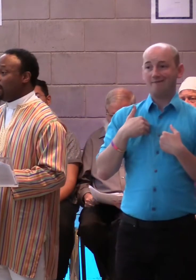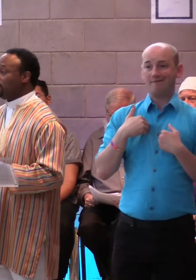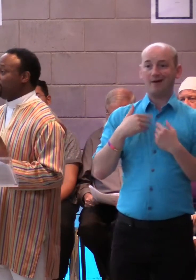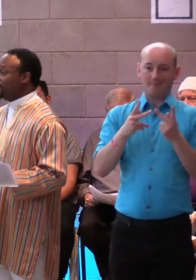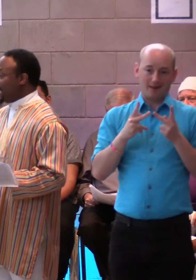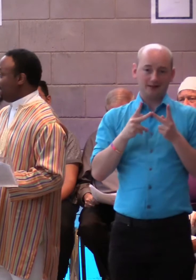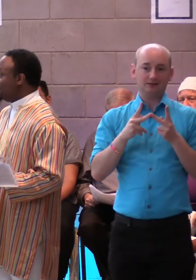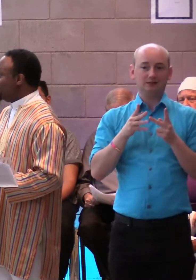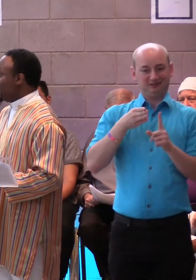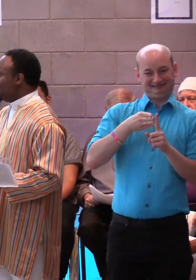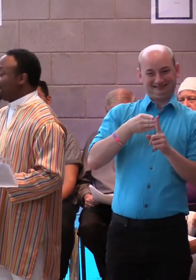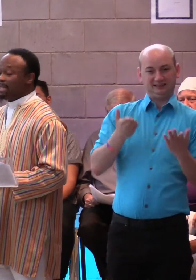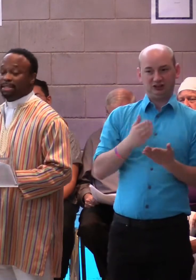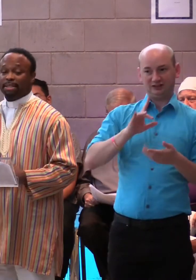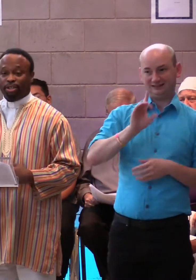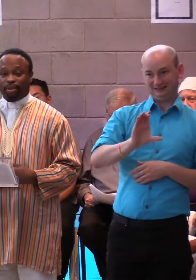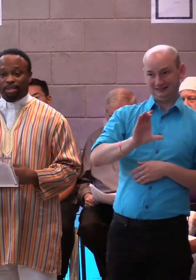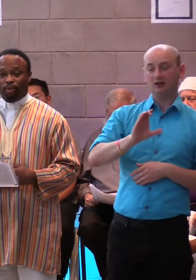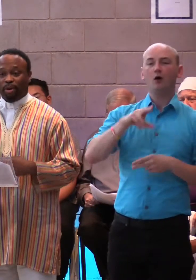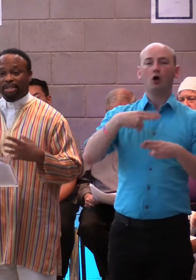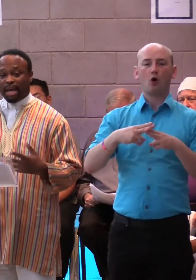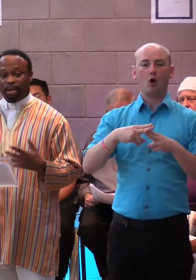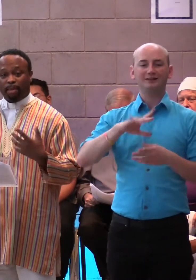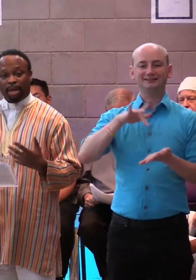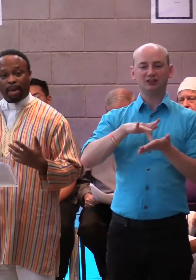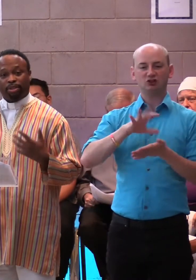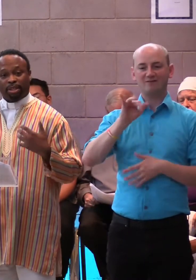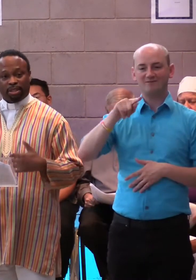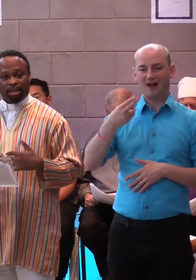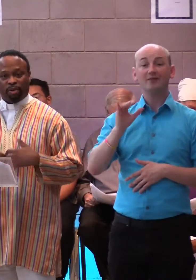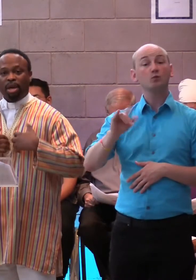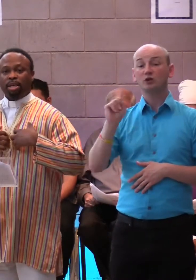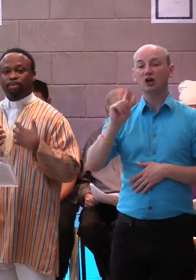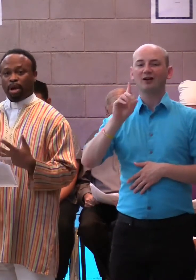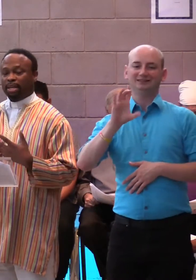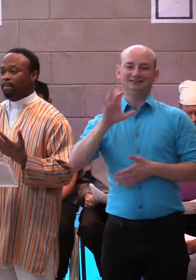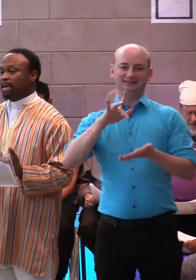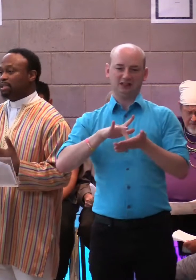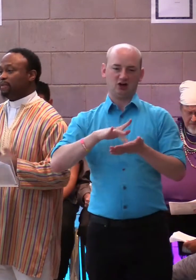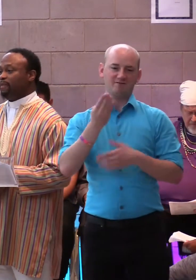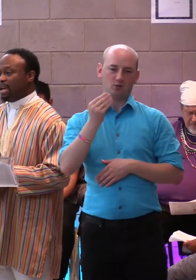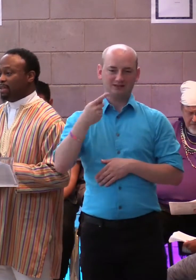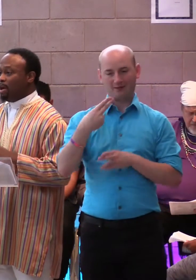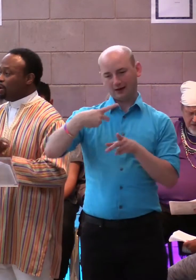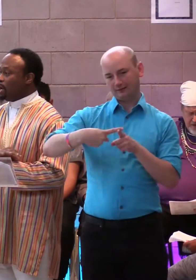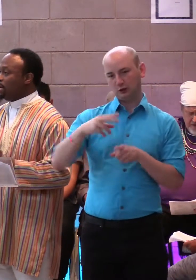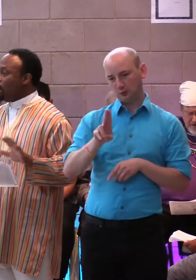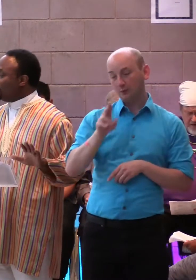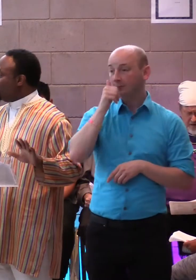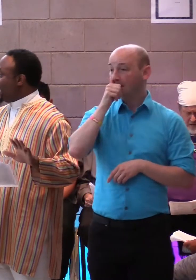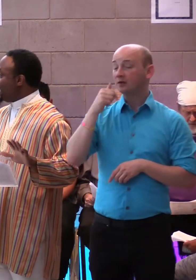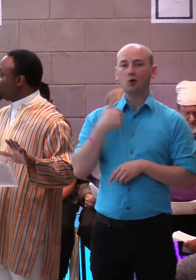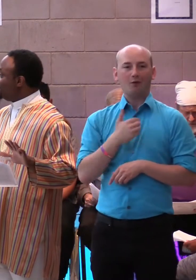government, called Center Faith at the DC Center. And so we are excited about being able to continue spreading the message of faith across